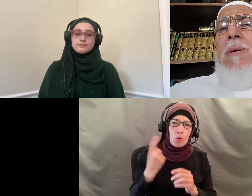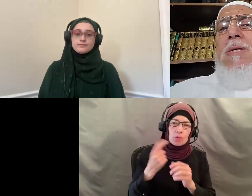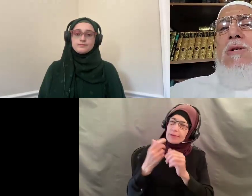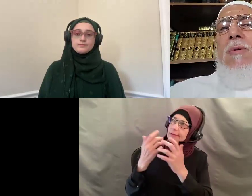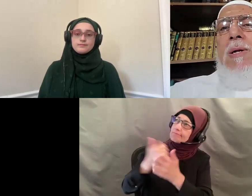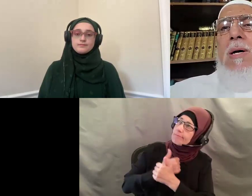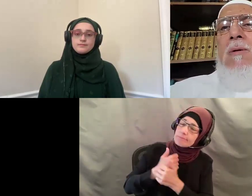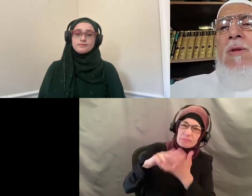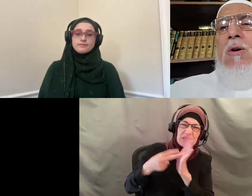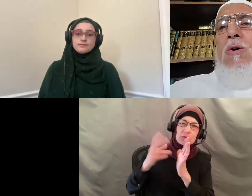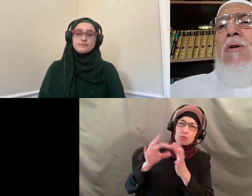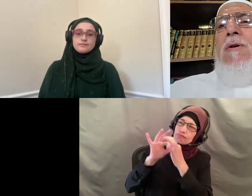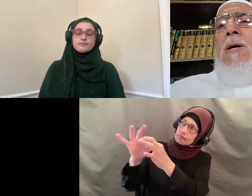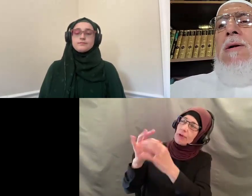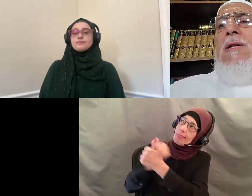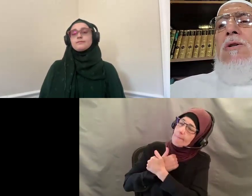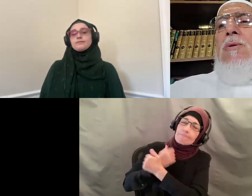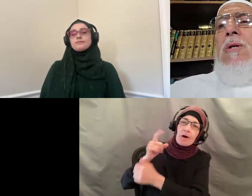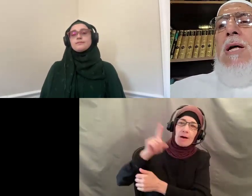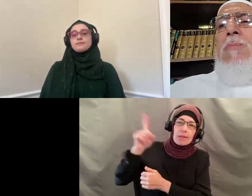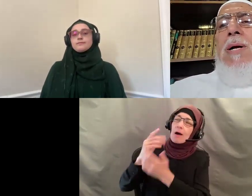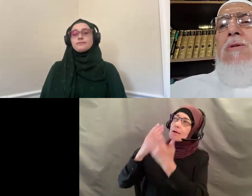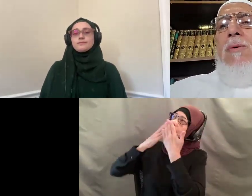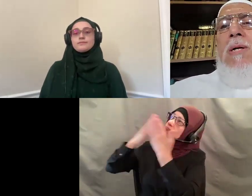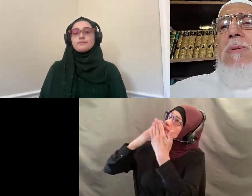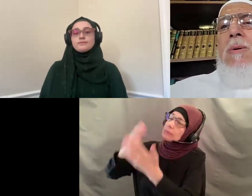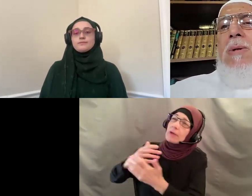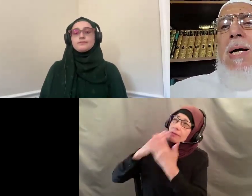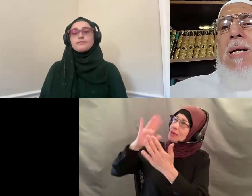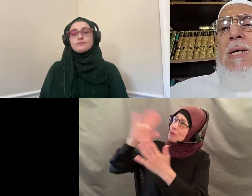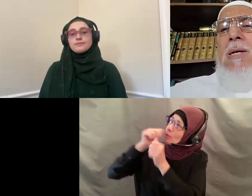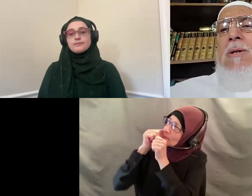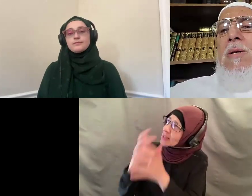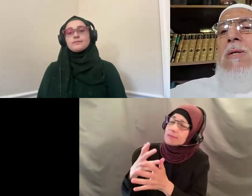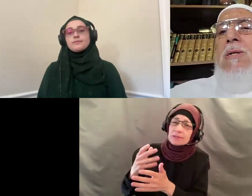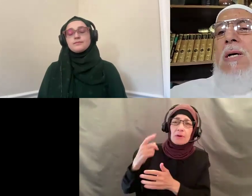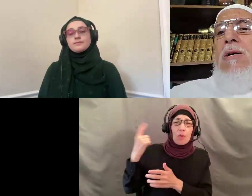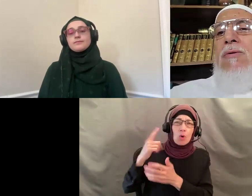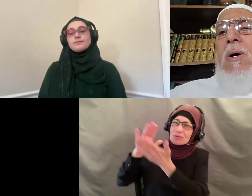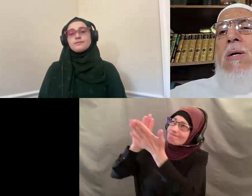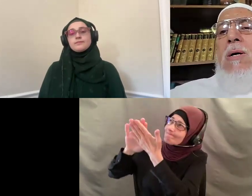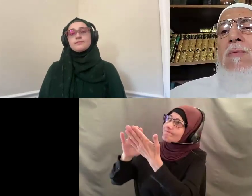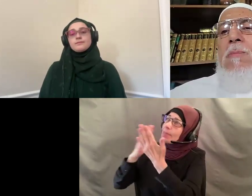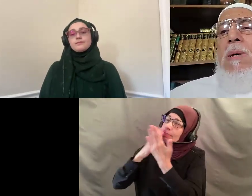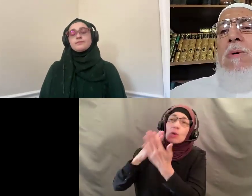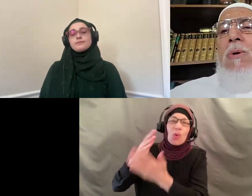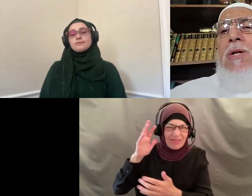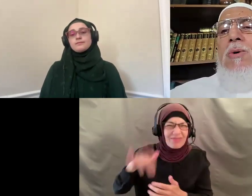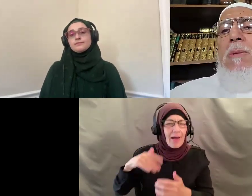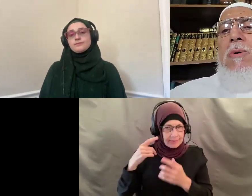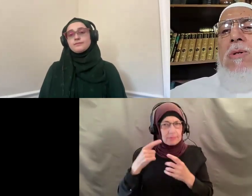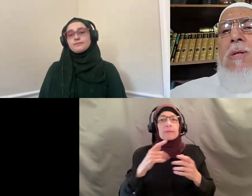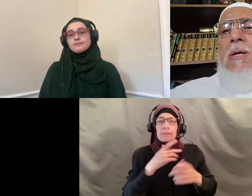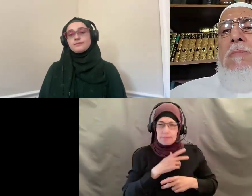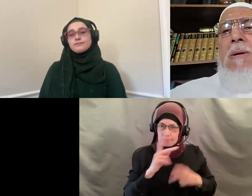counting the blessings of Allah, offering gratitude and praise of Allah subhanahu wa ta'ala. This is the kind of talk people will